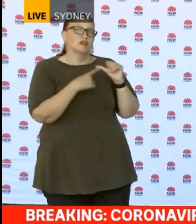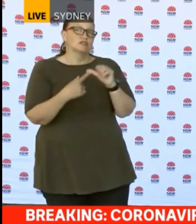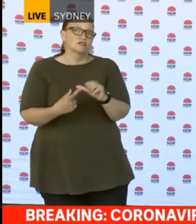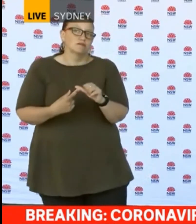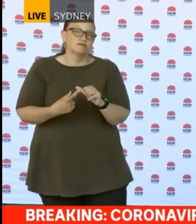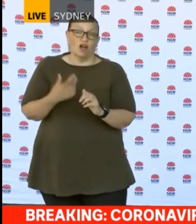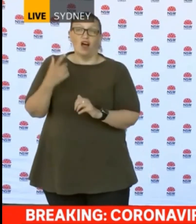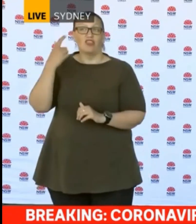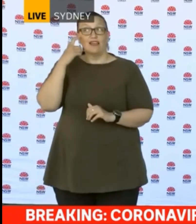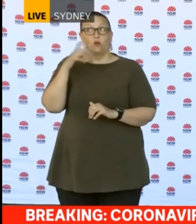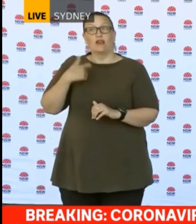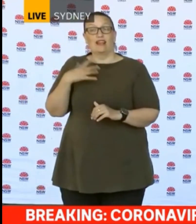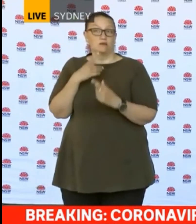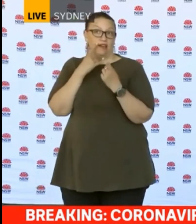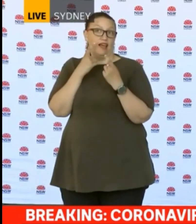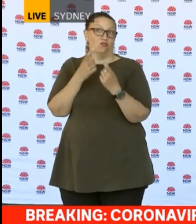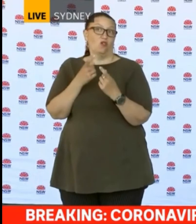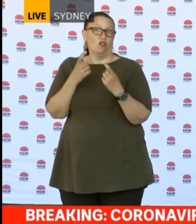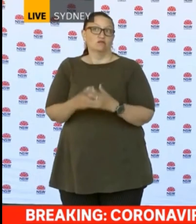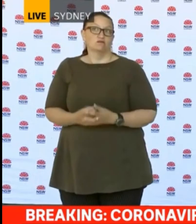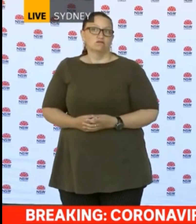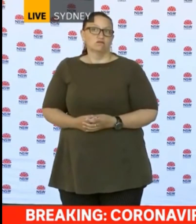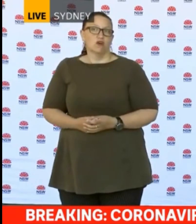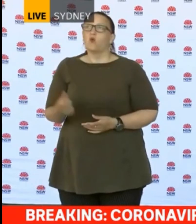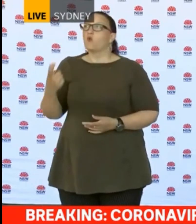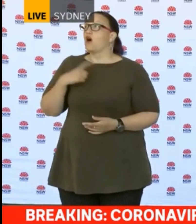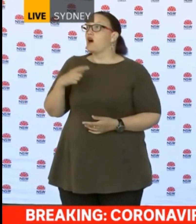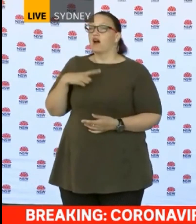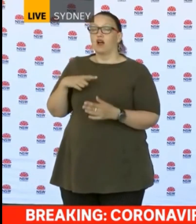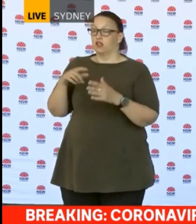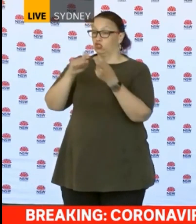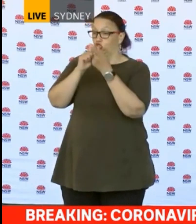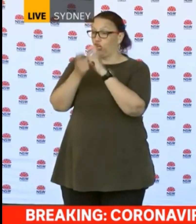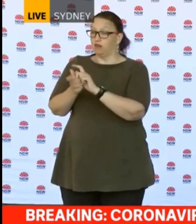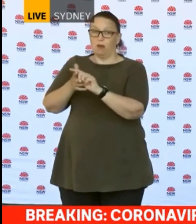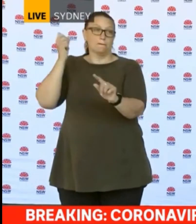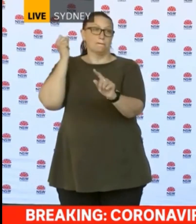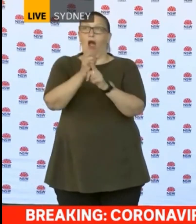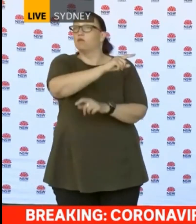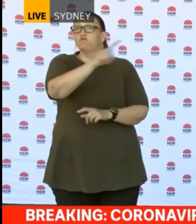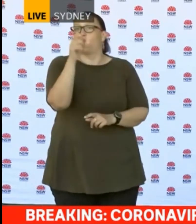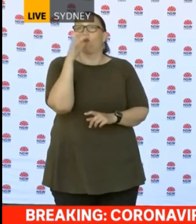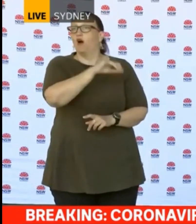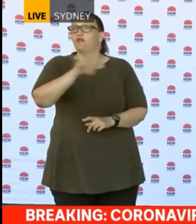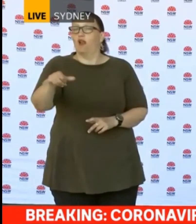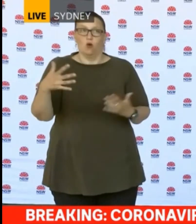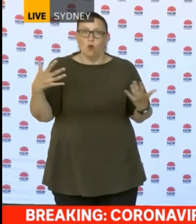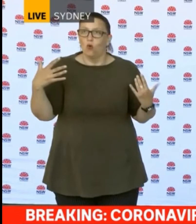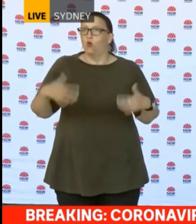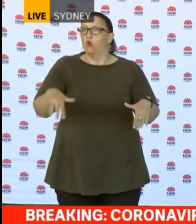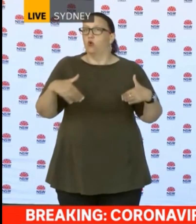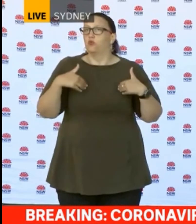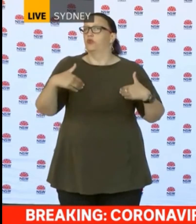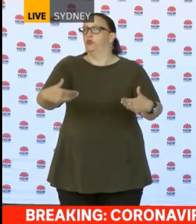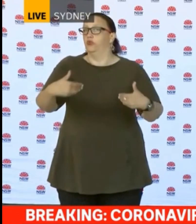think that demonstrates the challenges you have in managing overseas arrivals. We want to encourage as many Australians back home as possible. We want to